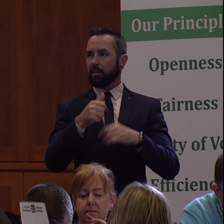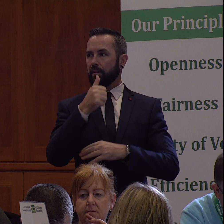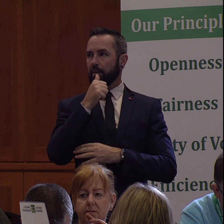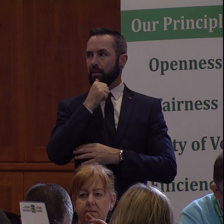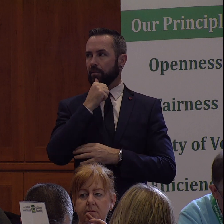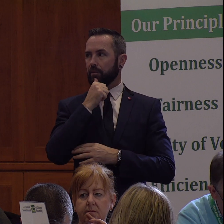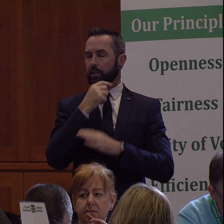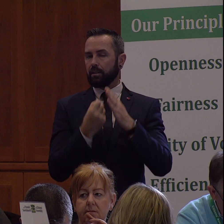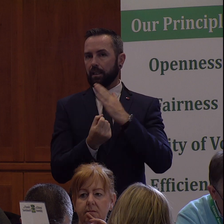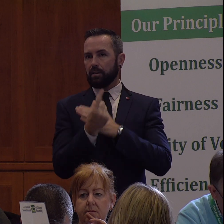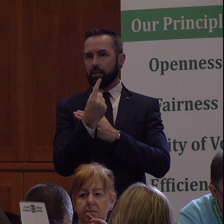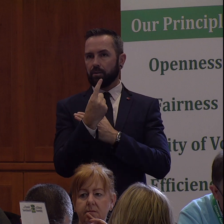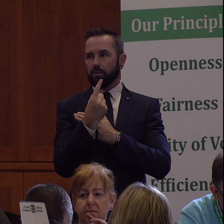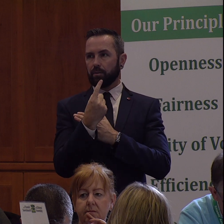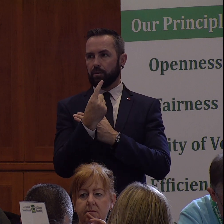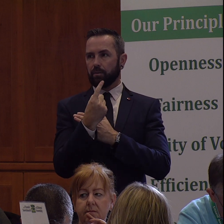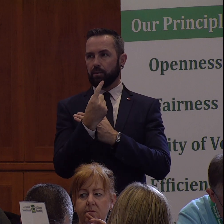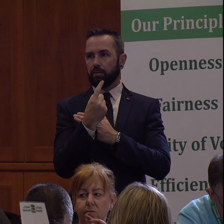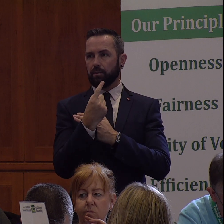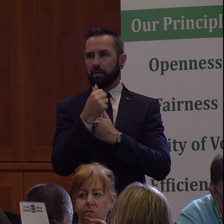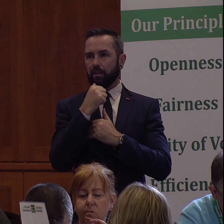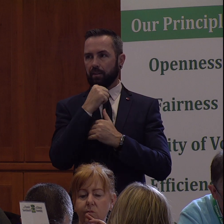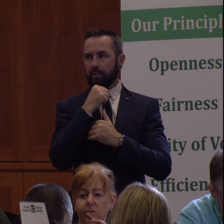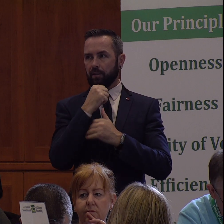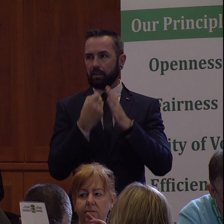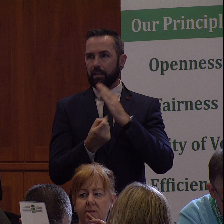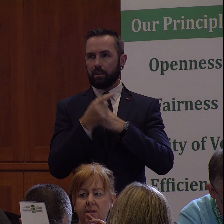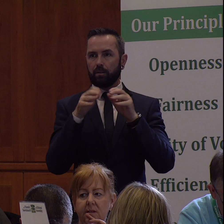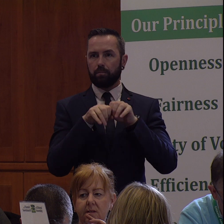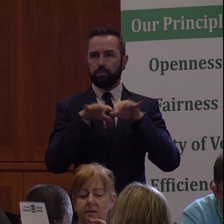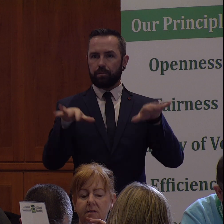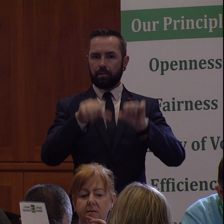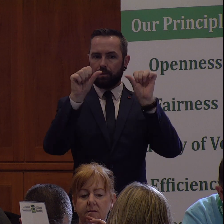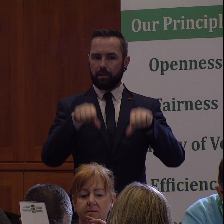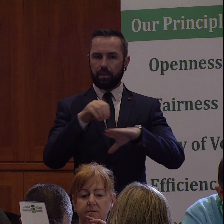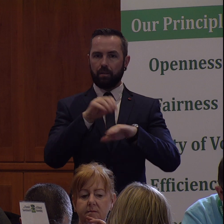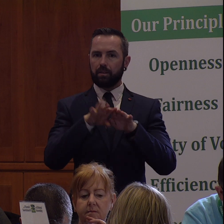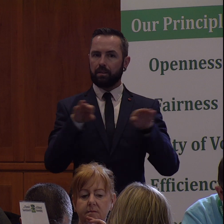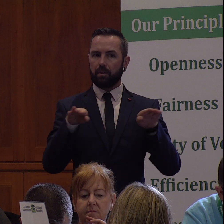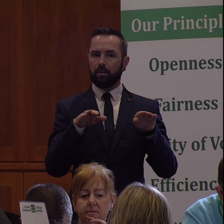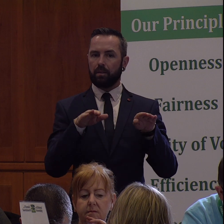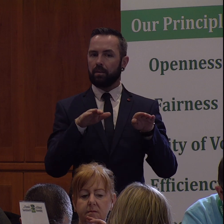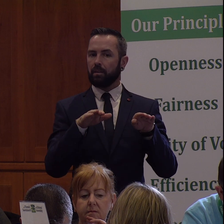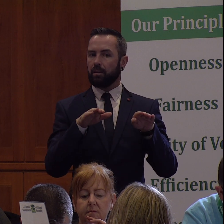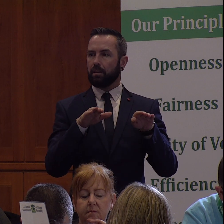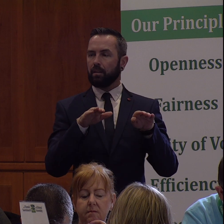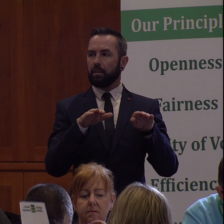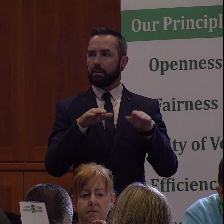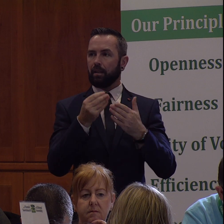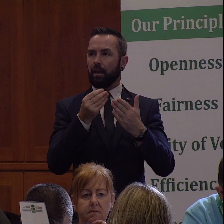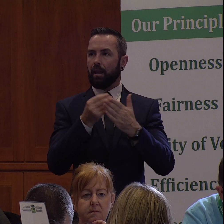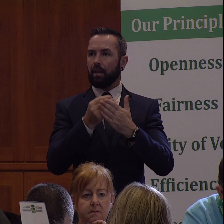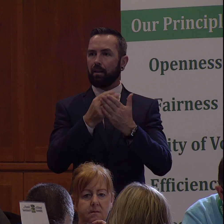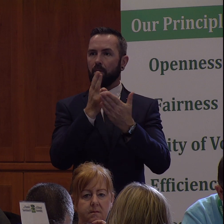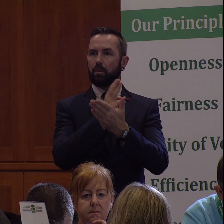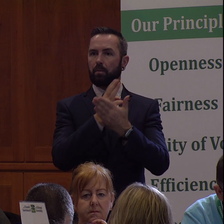first issue that was broadly agreed at the table was that The economic